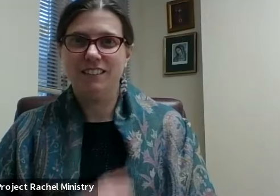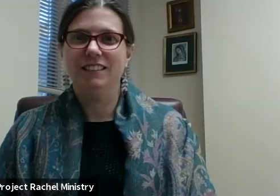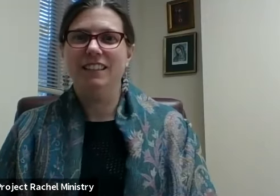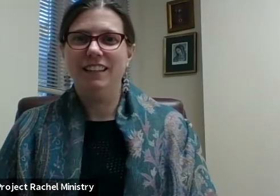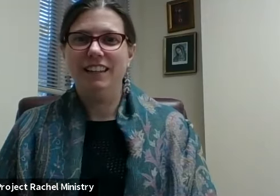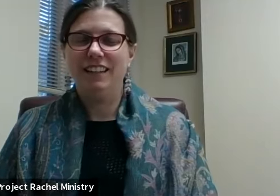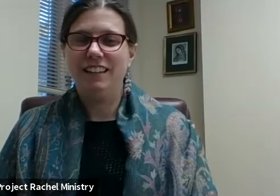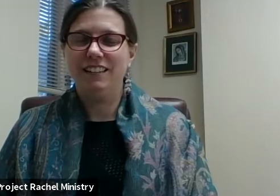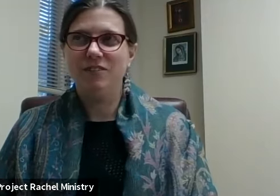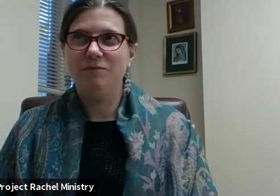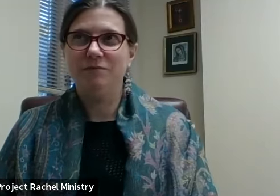Fine.